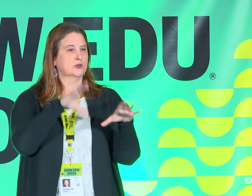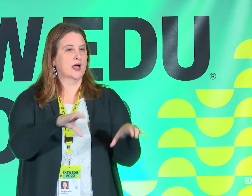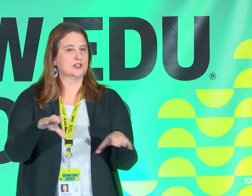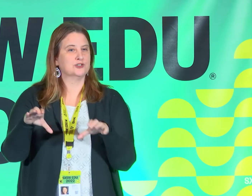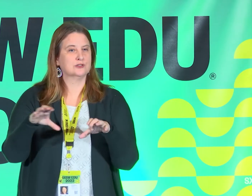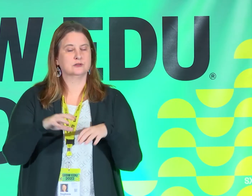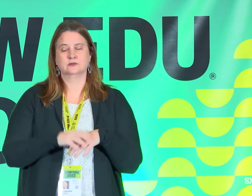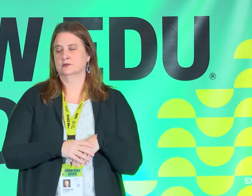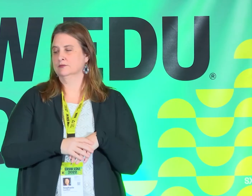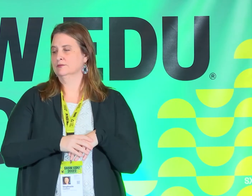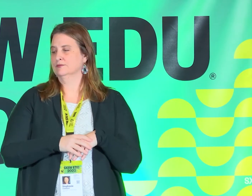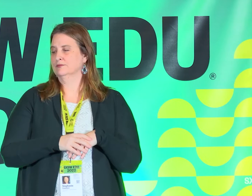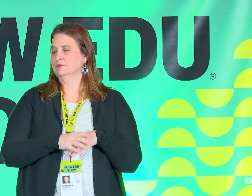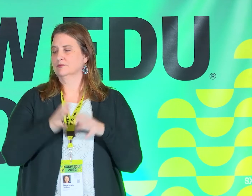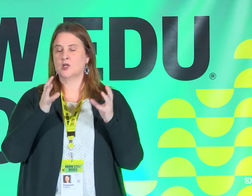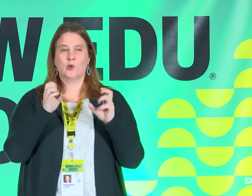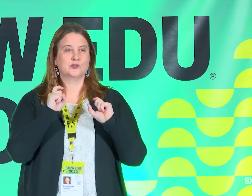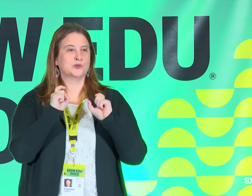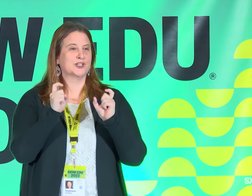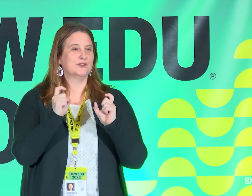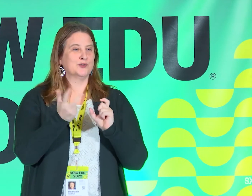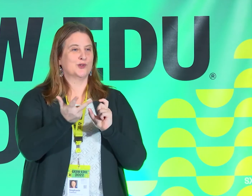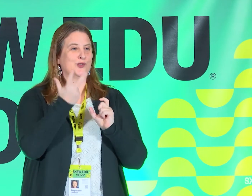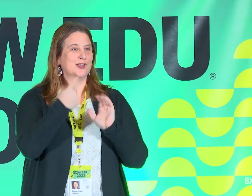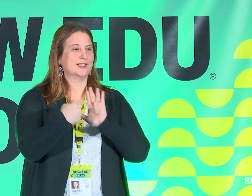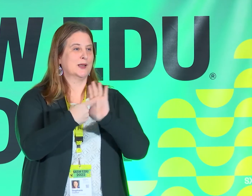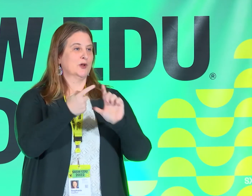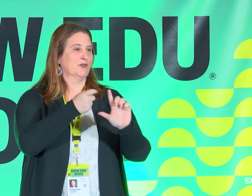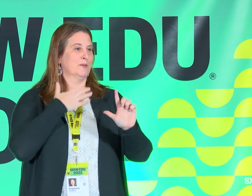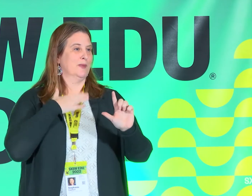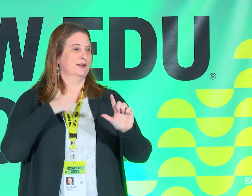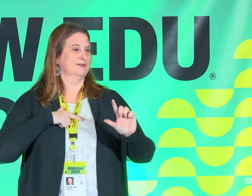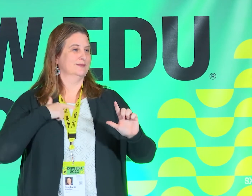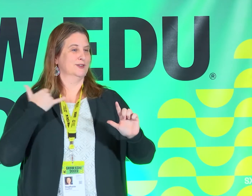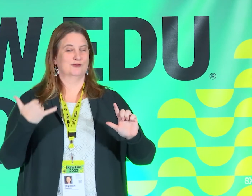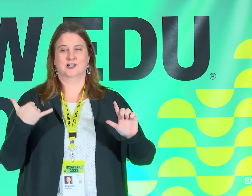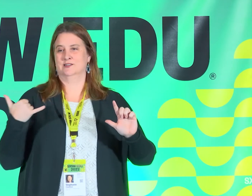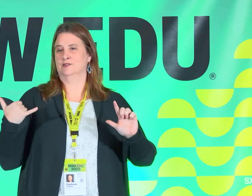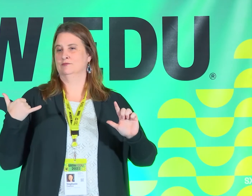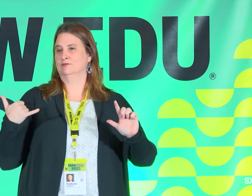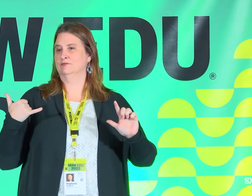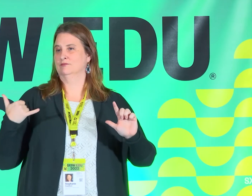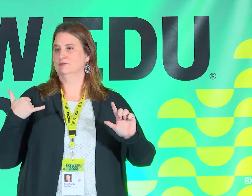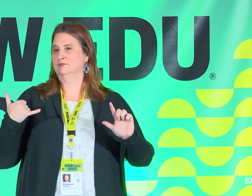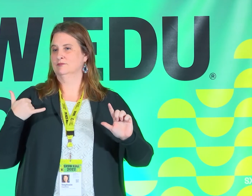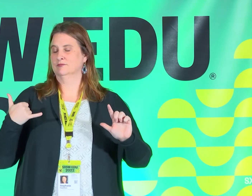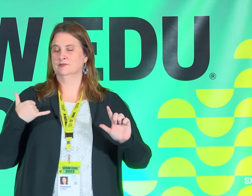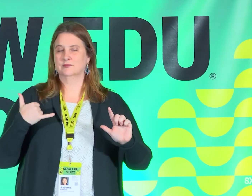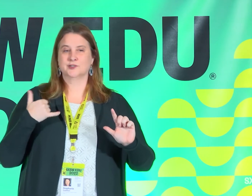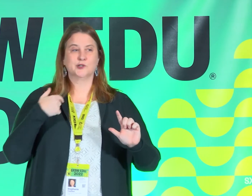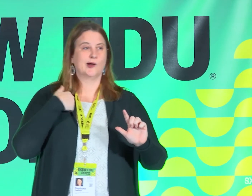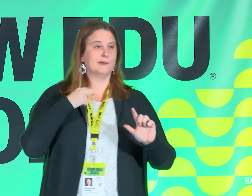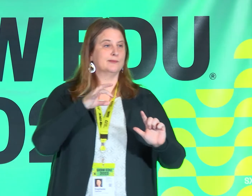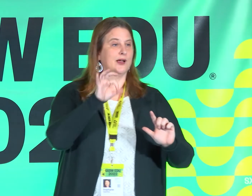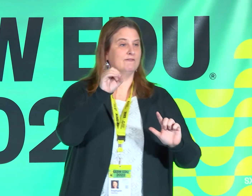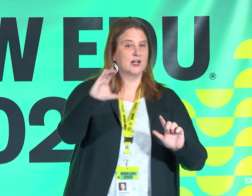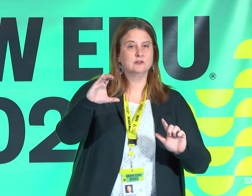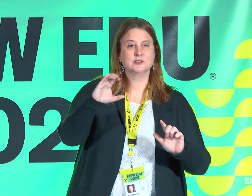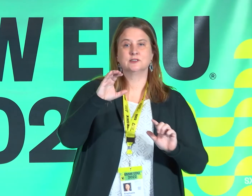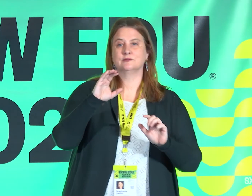has the ability to answer this call to action. So I'd like to give you 3 examples from my life currently. As